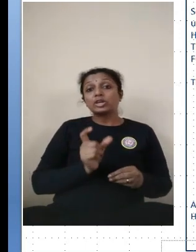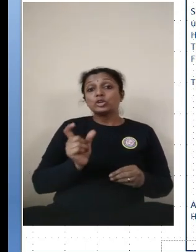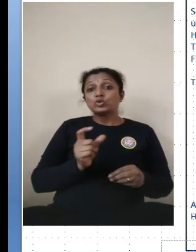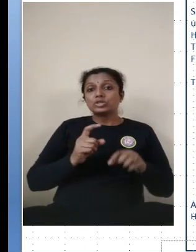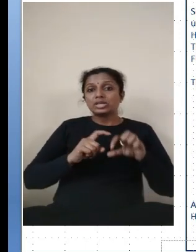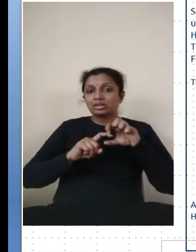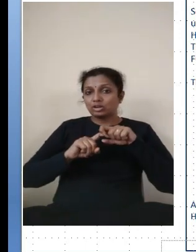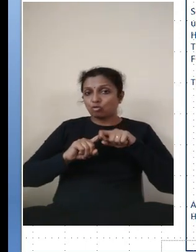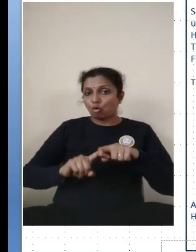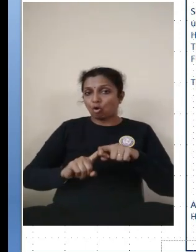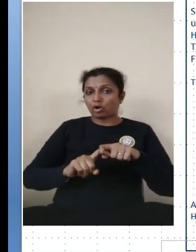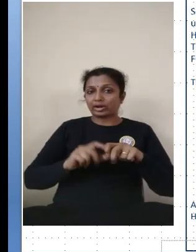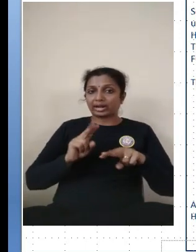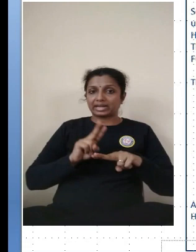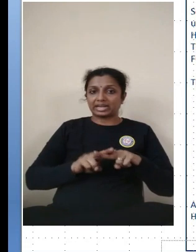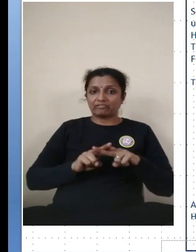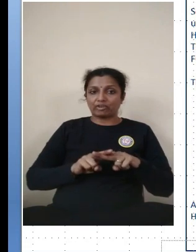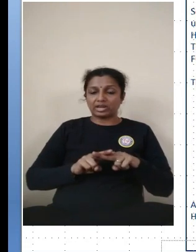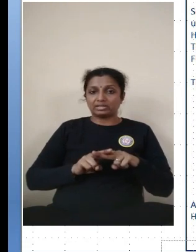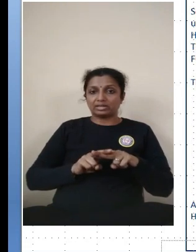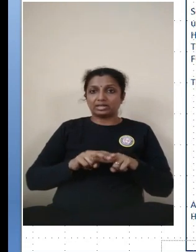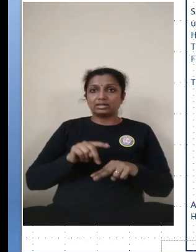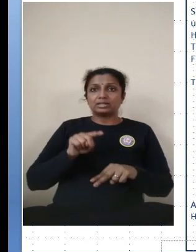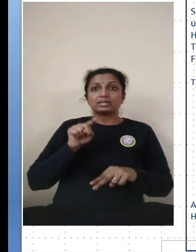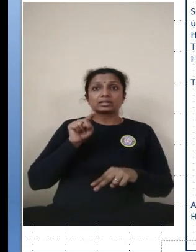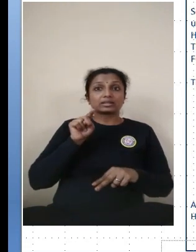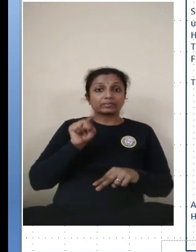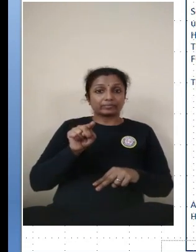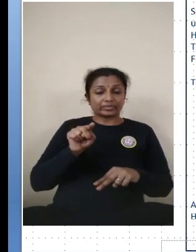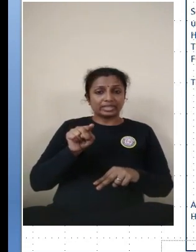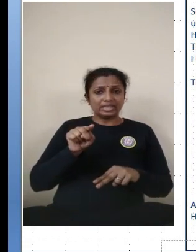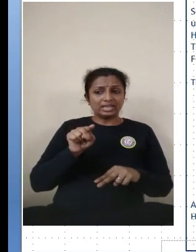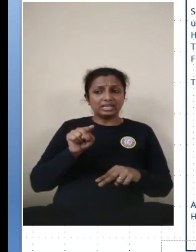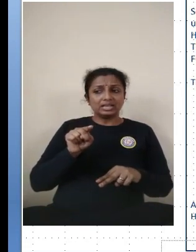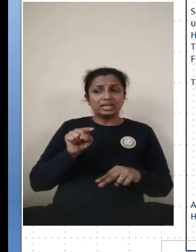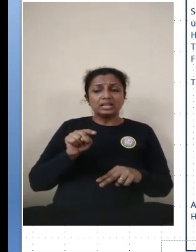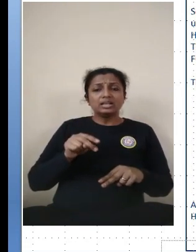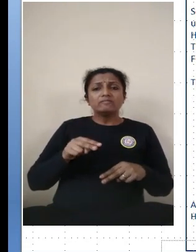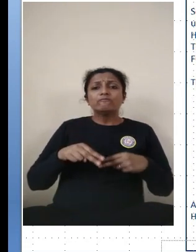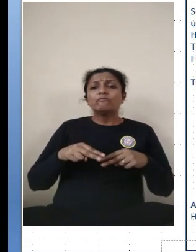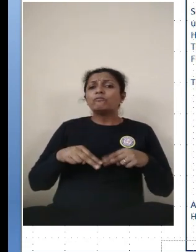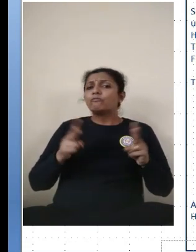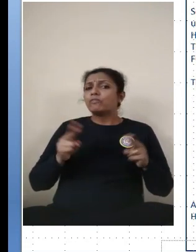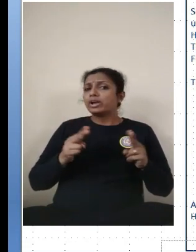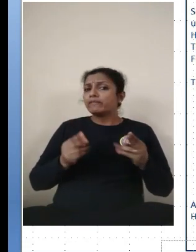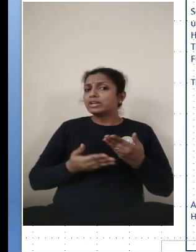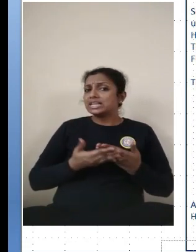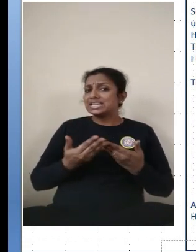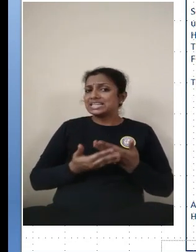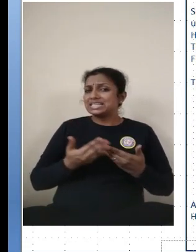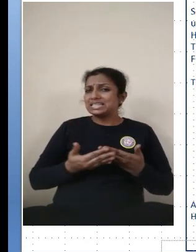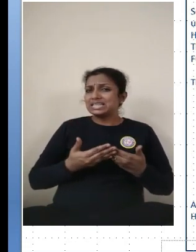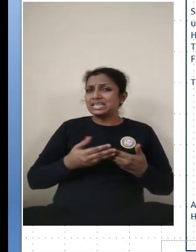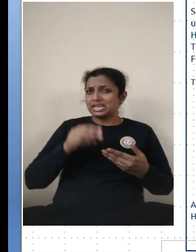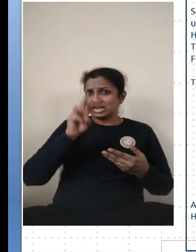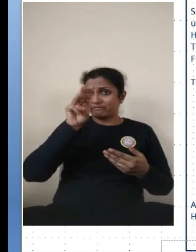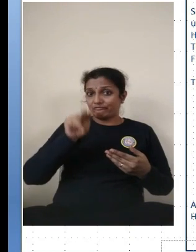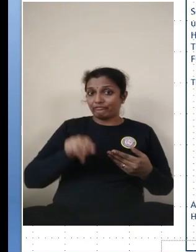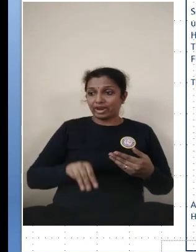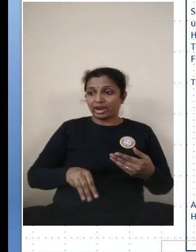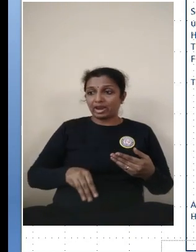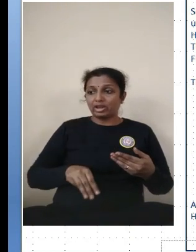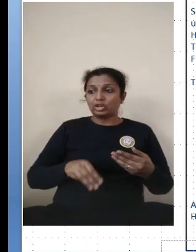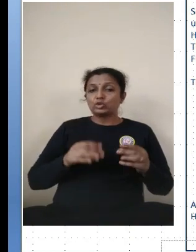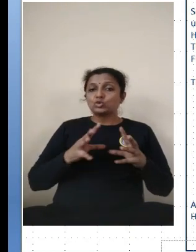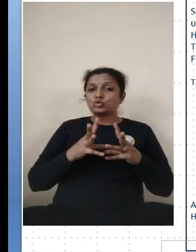the easiest way to solve the problem using the formula. Only thing is, two things you have to be